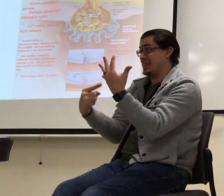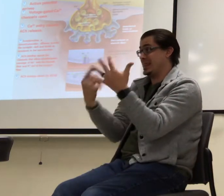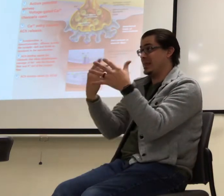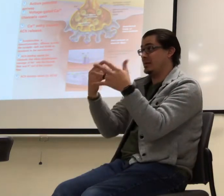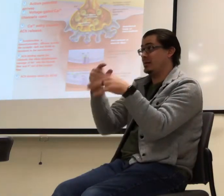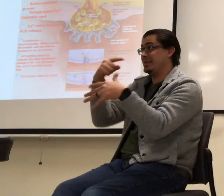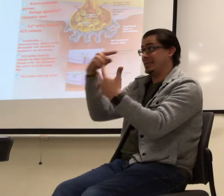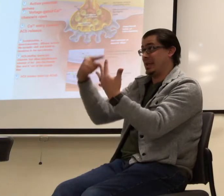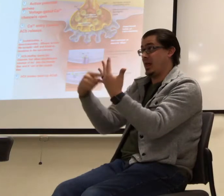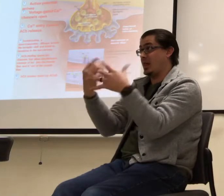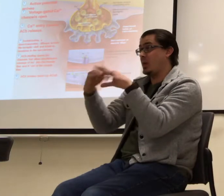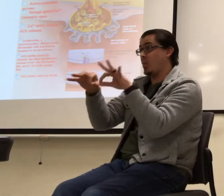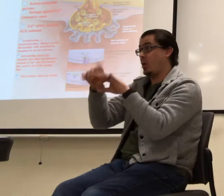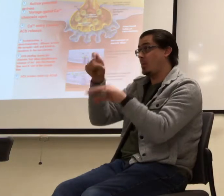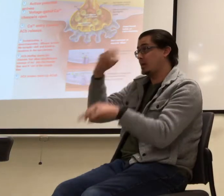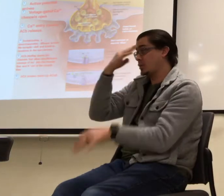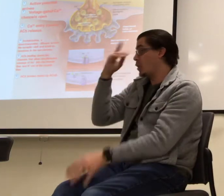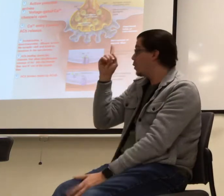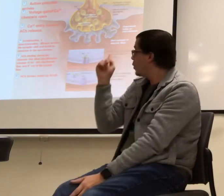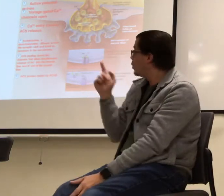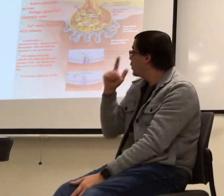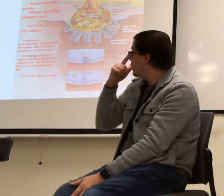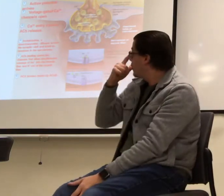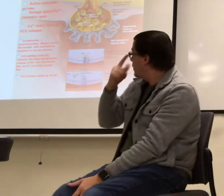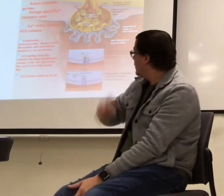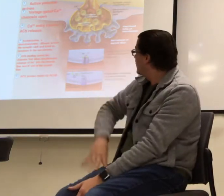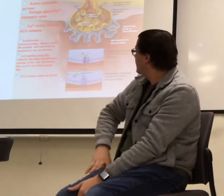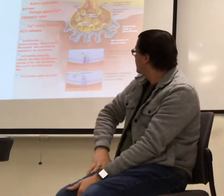that shown here. Let me go through the steps.